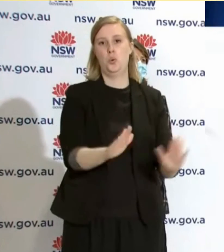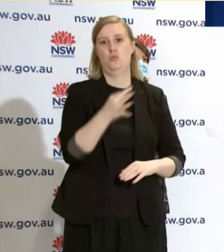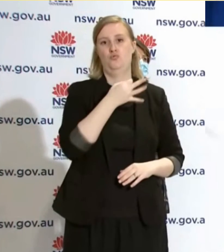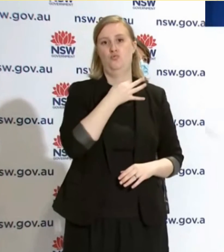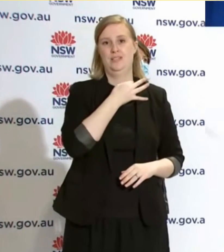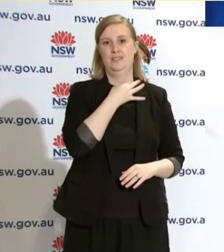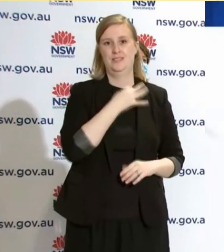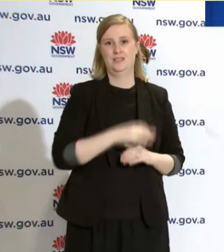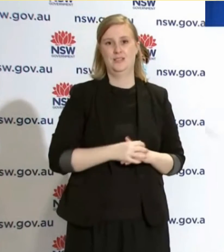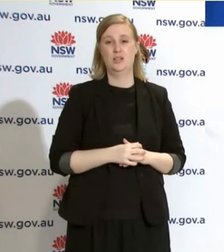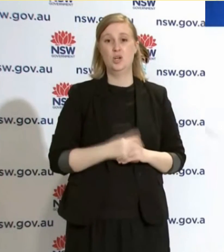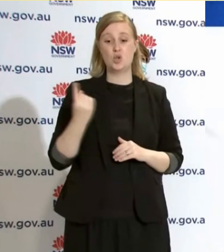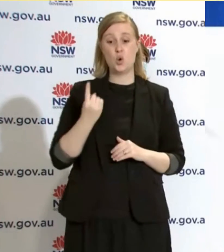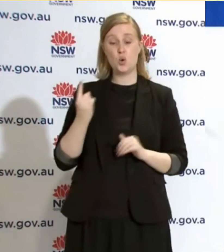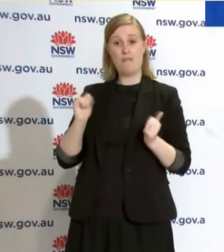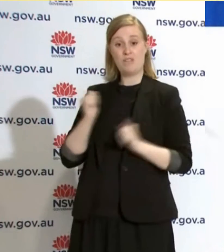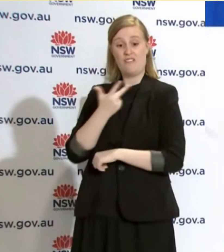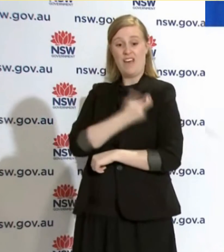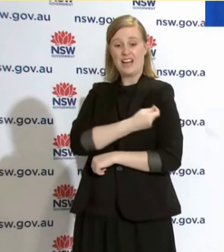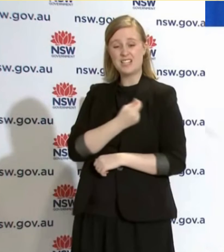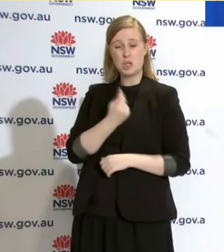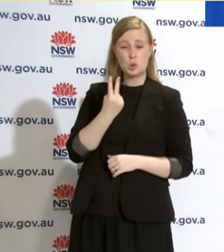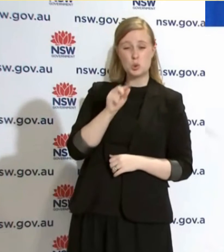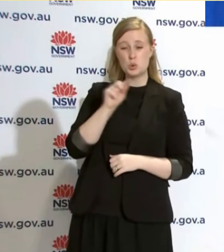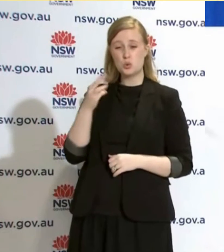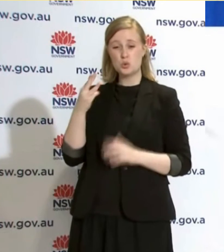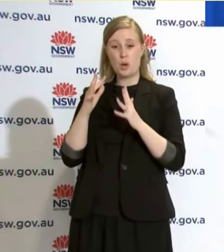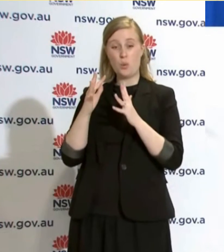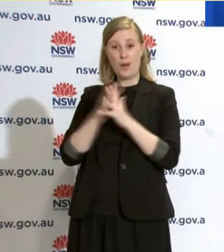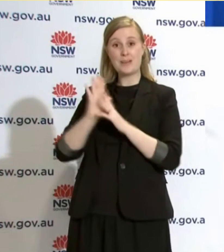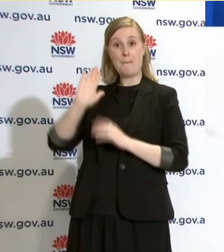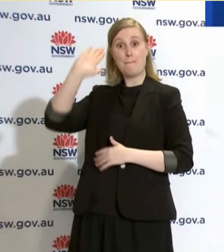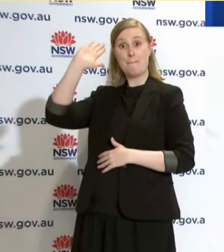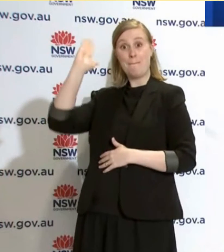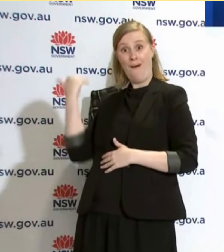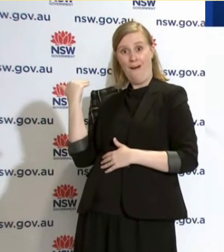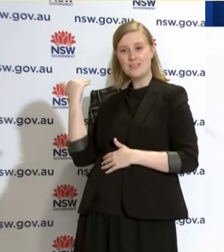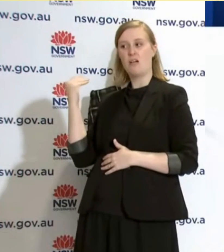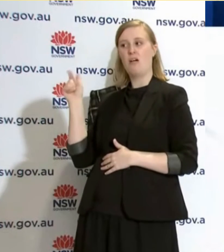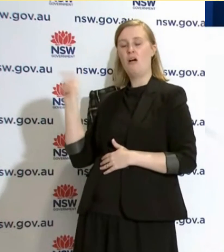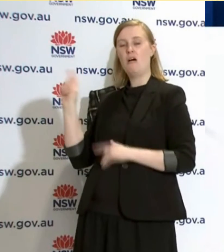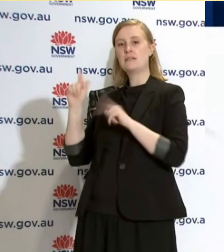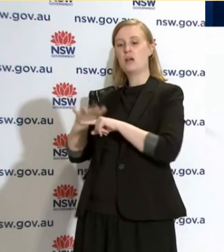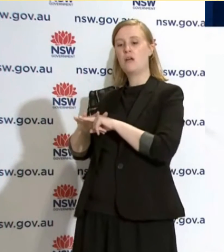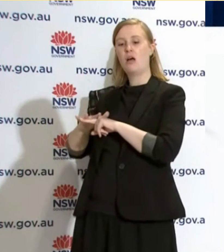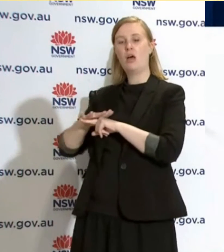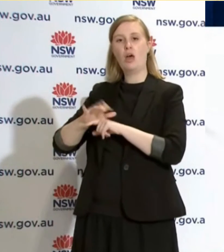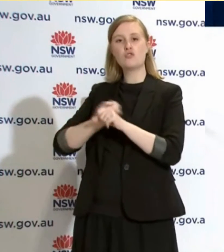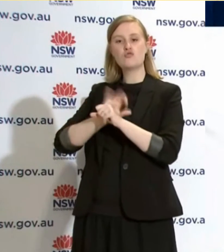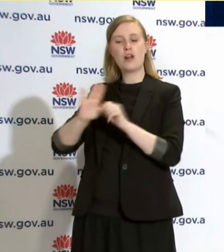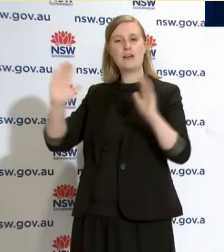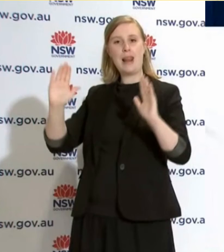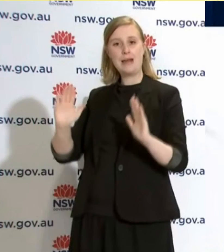ago, and gradually those ramped up numbers. But this big push in southwestern Sydney, we're not expecting to see the impact of